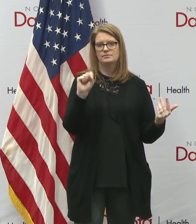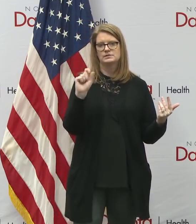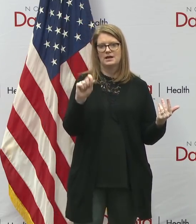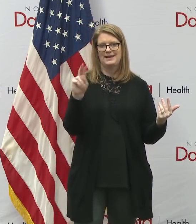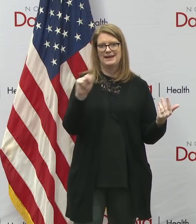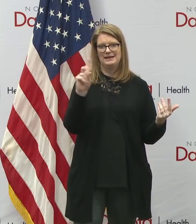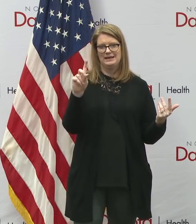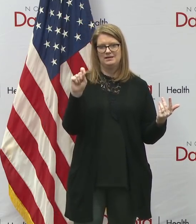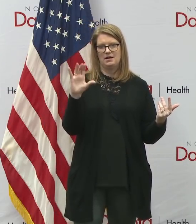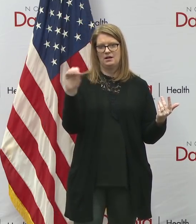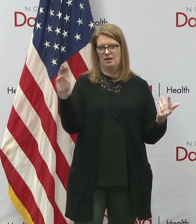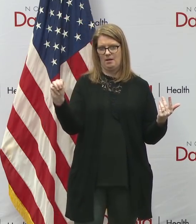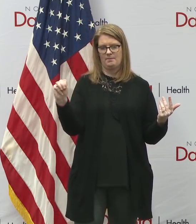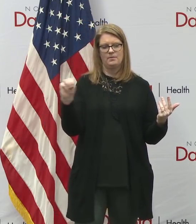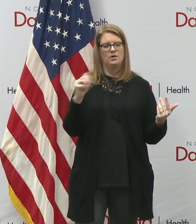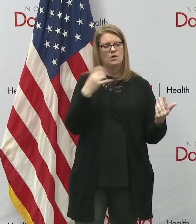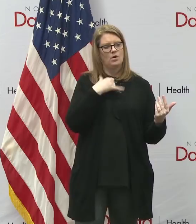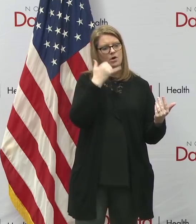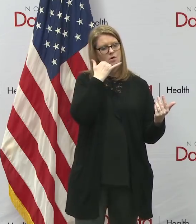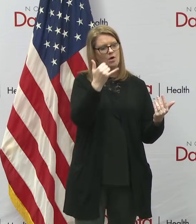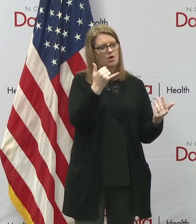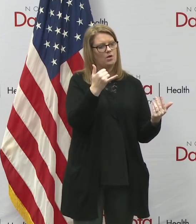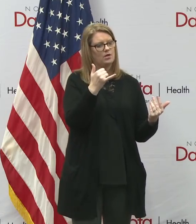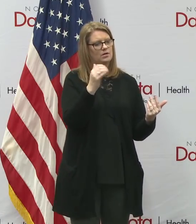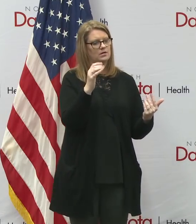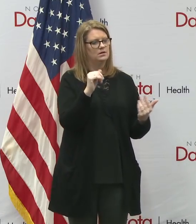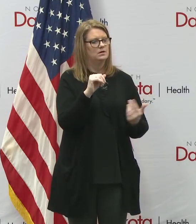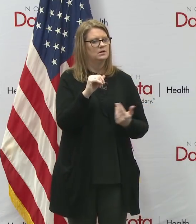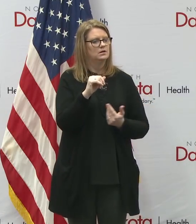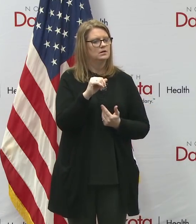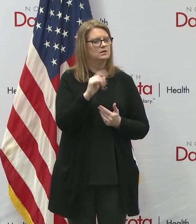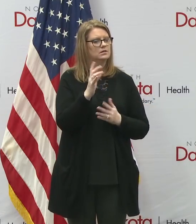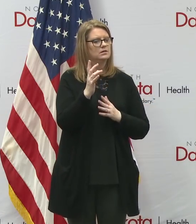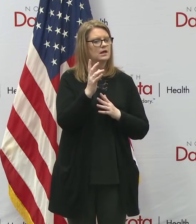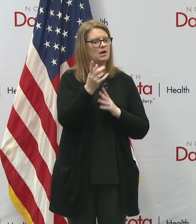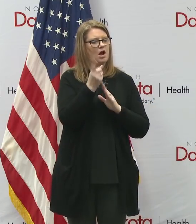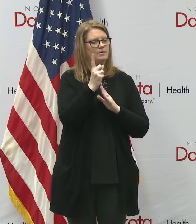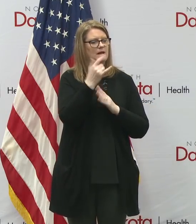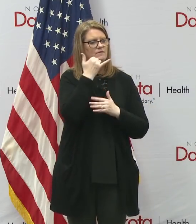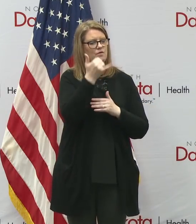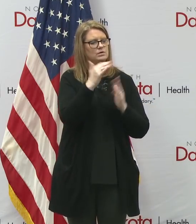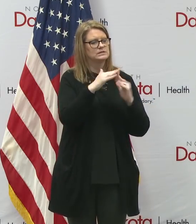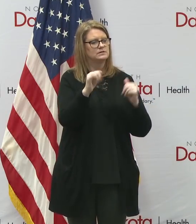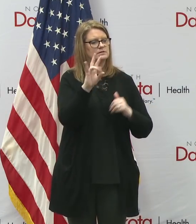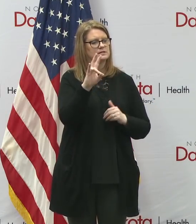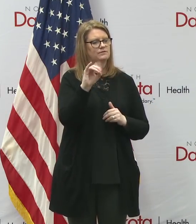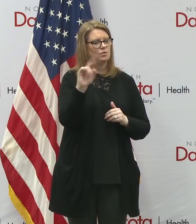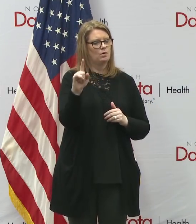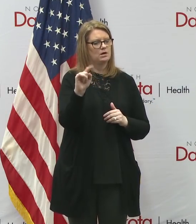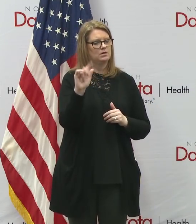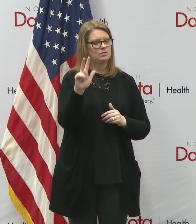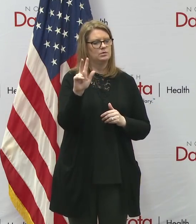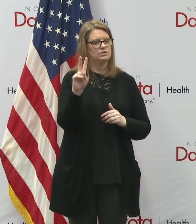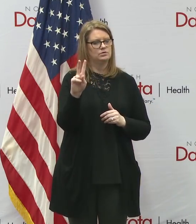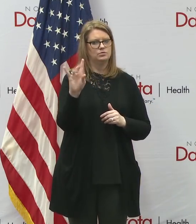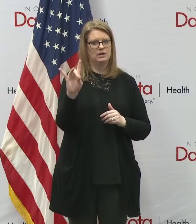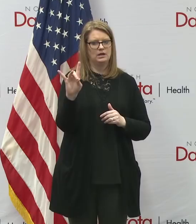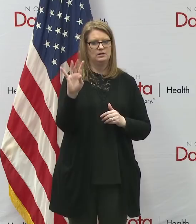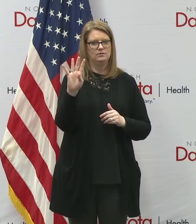jobs.nd.com or call the Unemployment Insurance Benefits Automated Phone System at